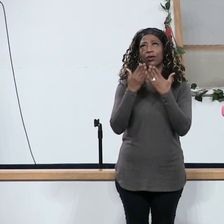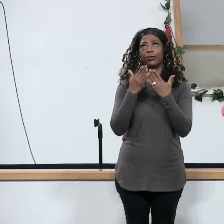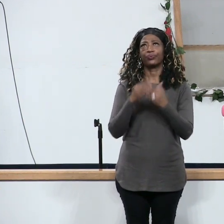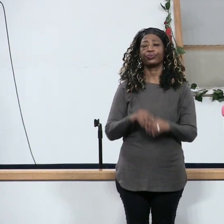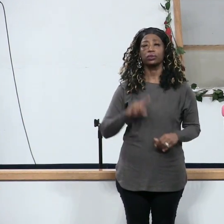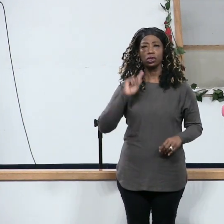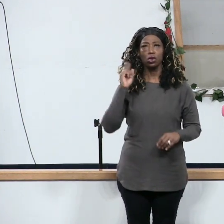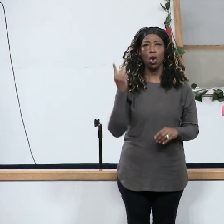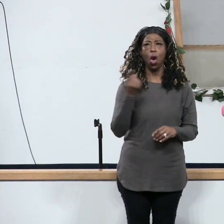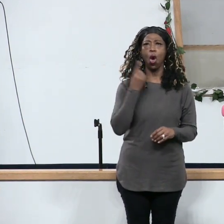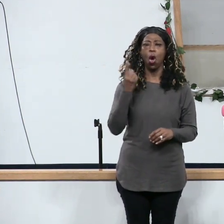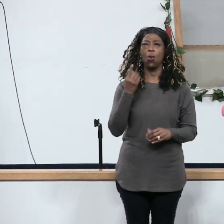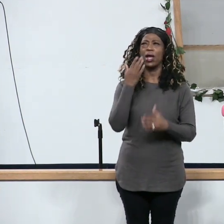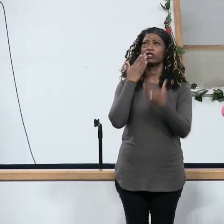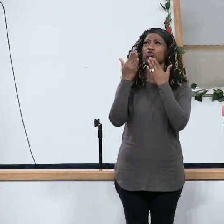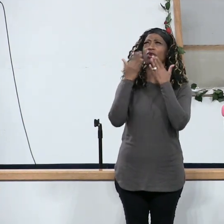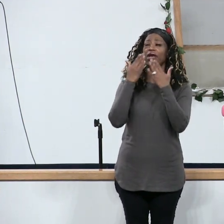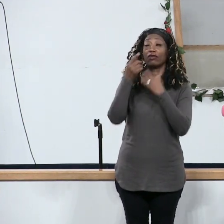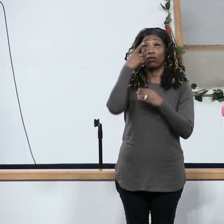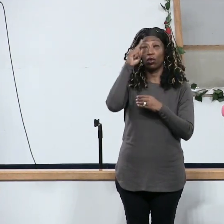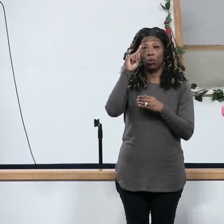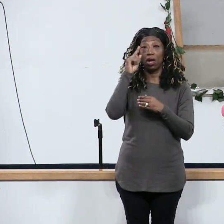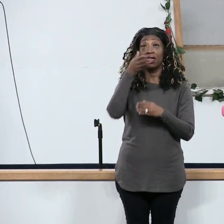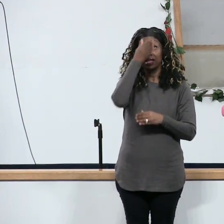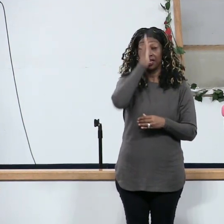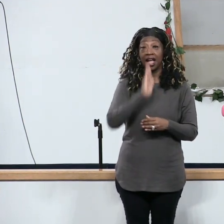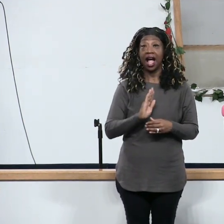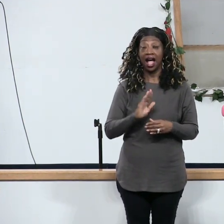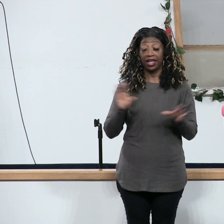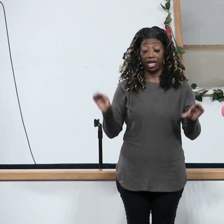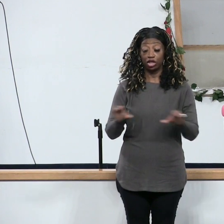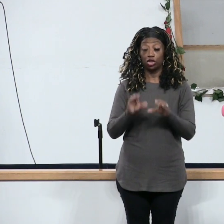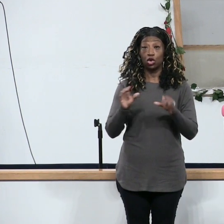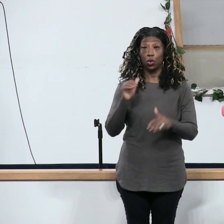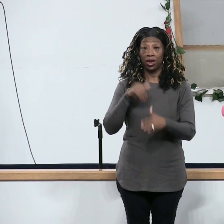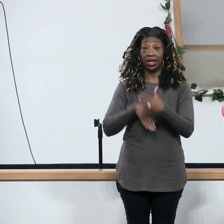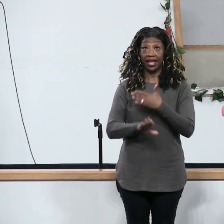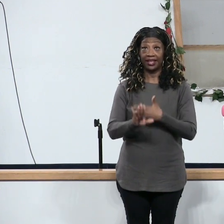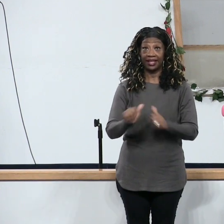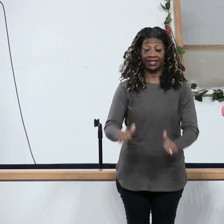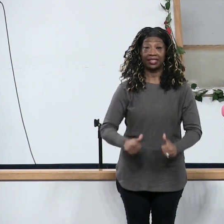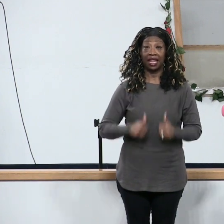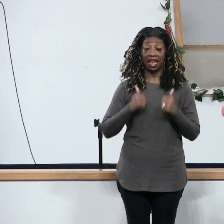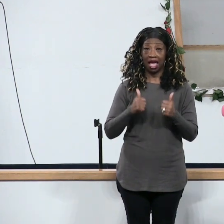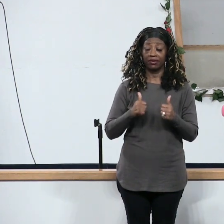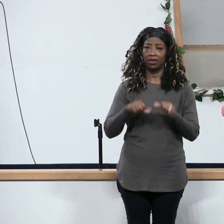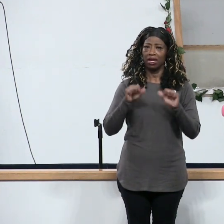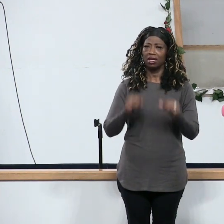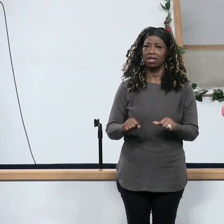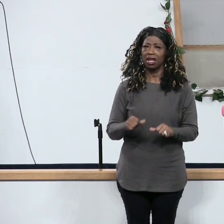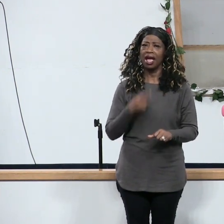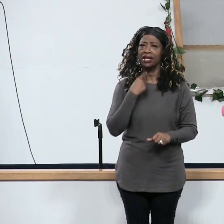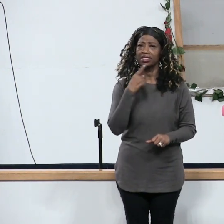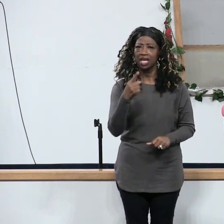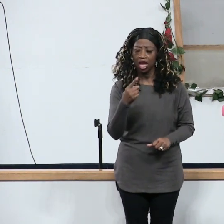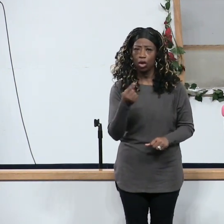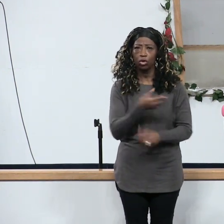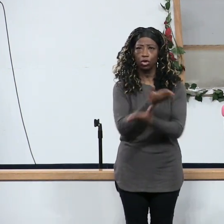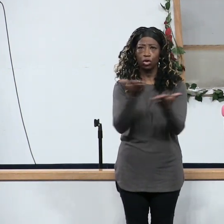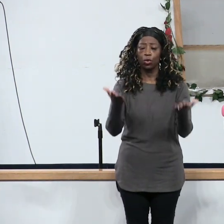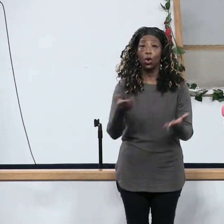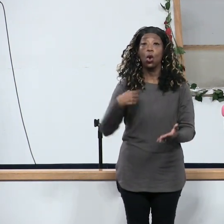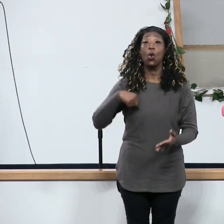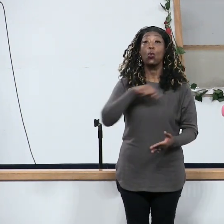was always grateful for what the Father was doing in his midst. And can I tell you, we need to follow his